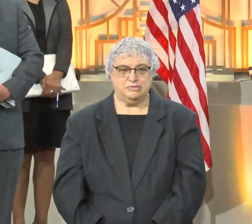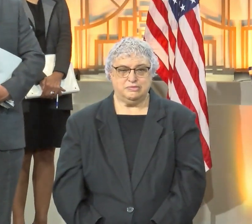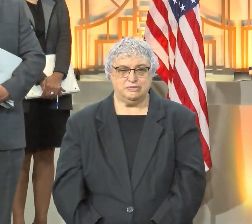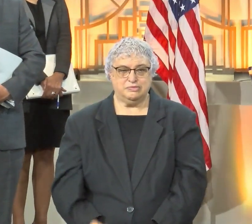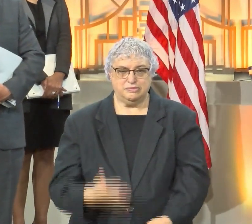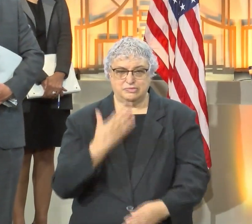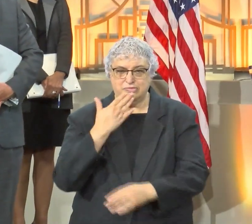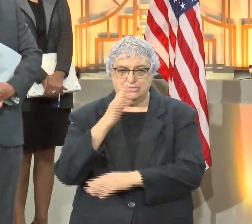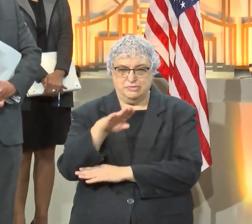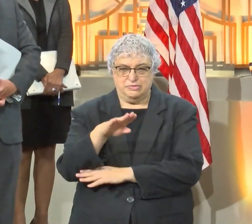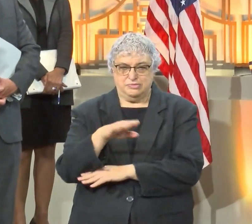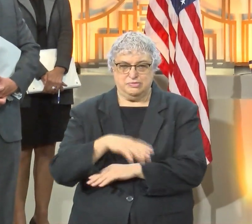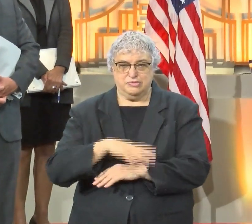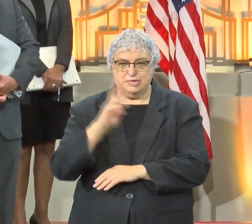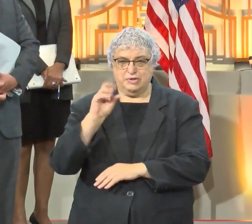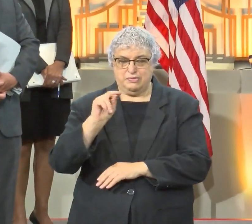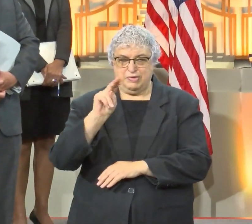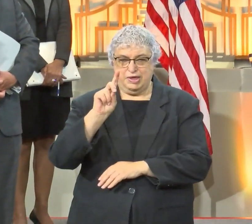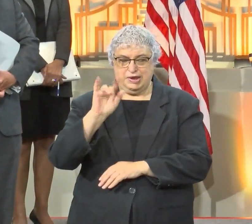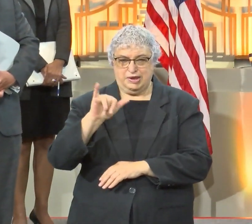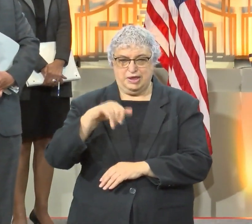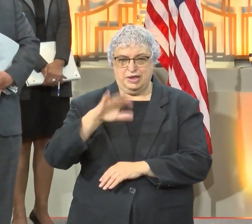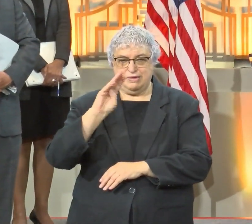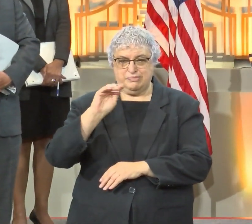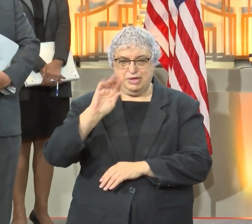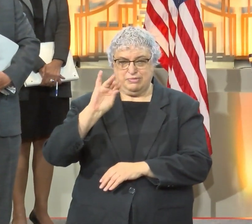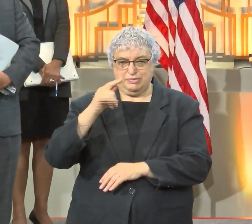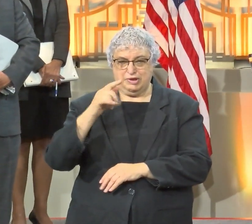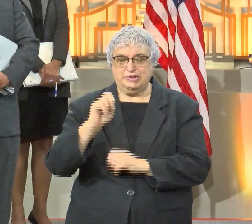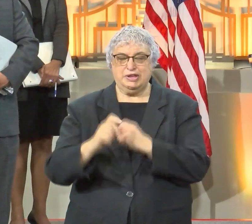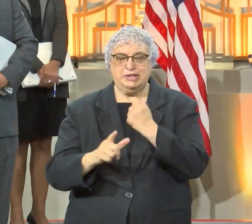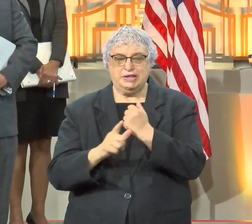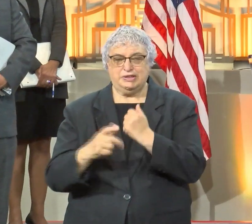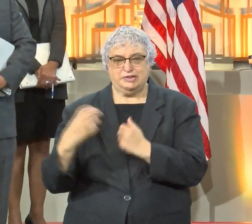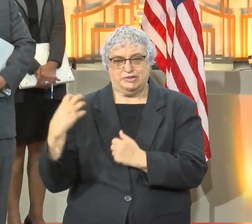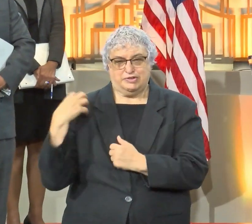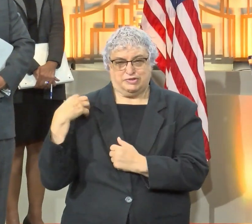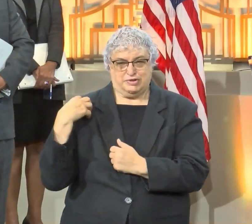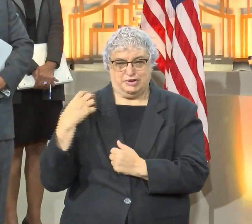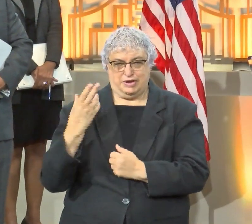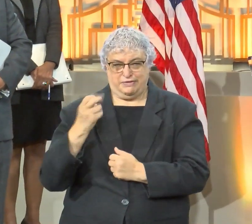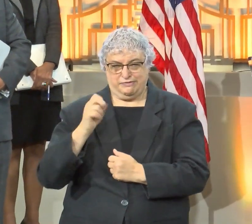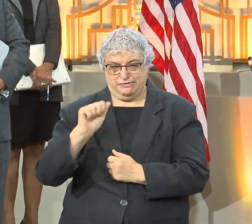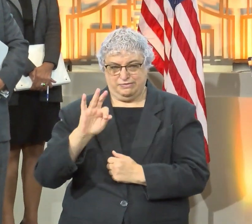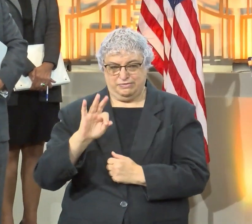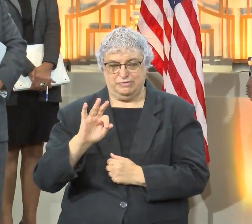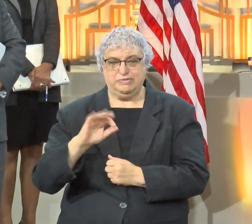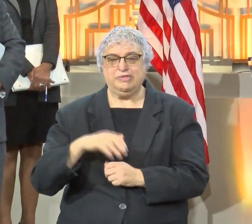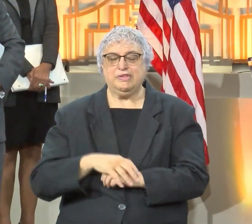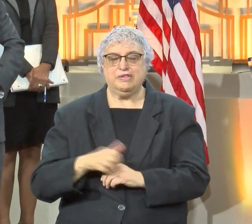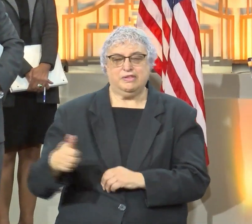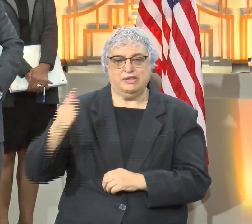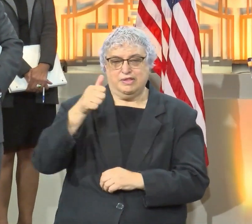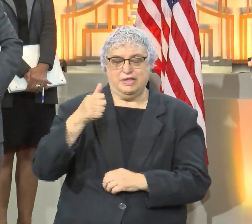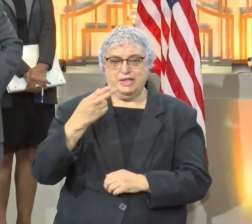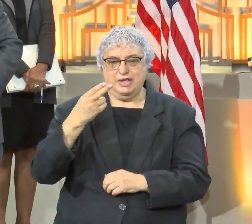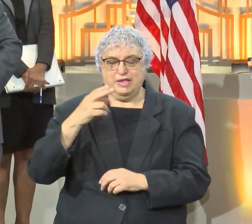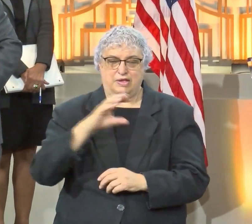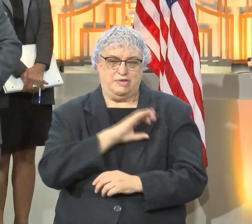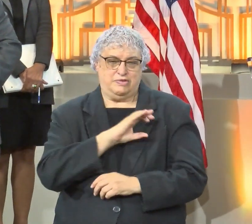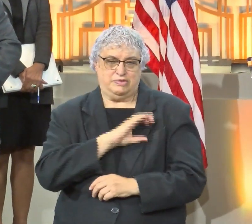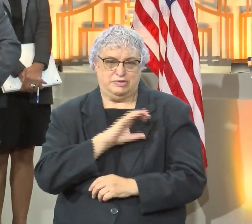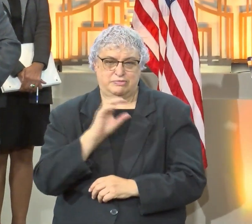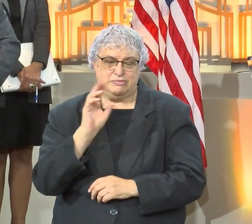Good afternoon. My name is Wendy Bainbridge, Assistant Chief with the Houston Police Department. HPD often collaborates with other agencies to be